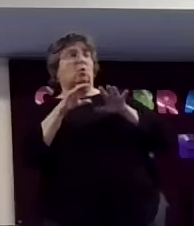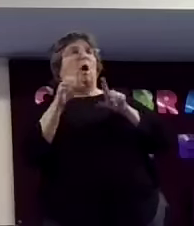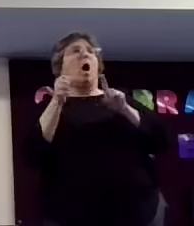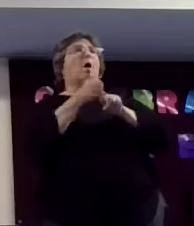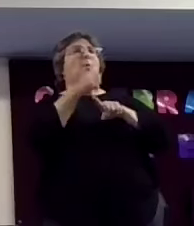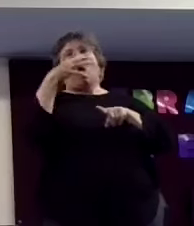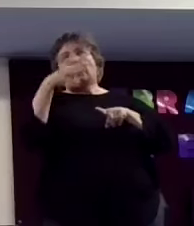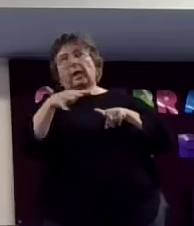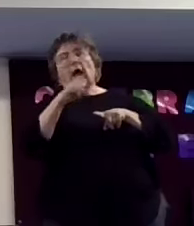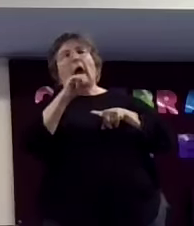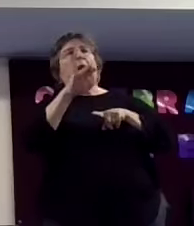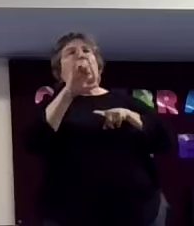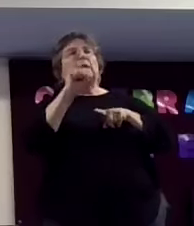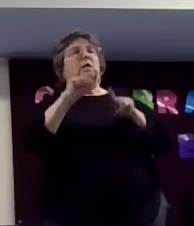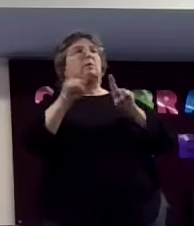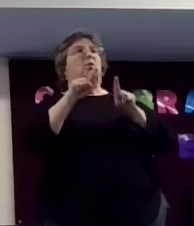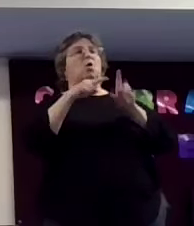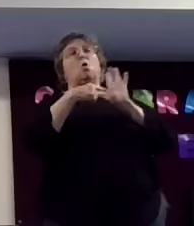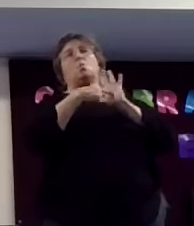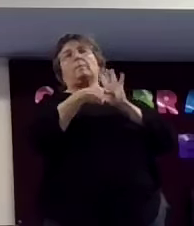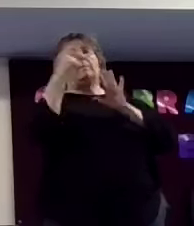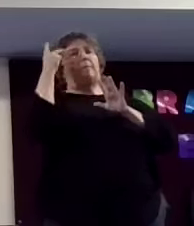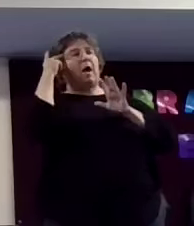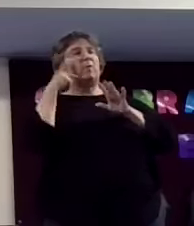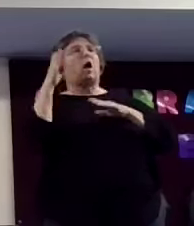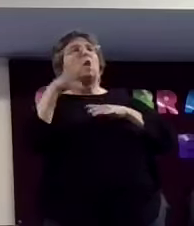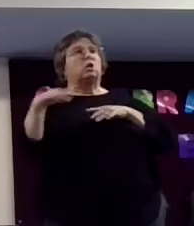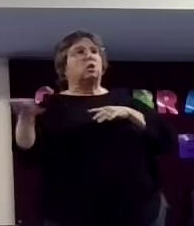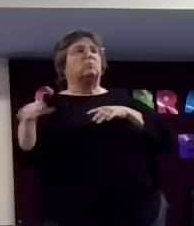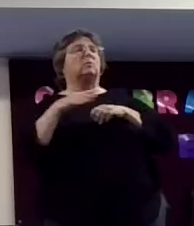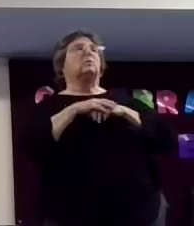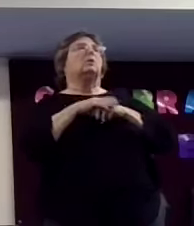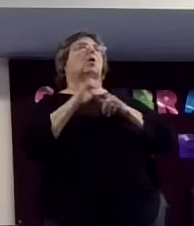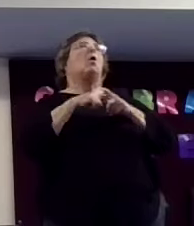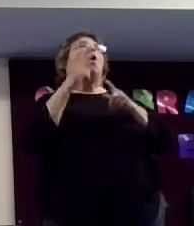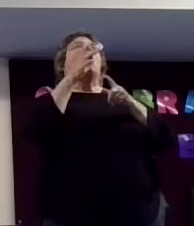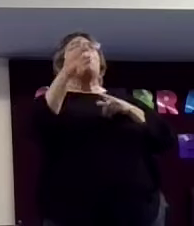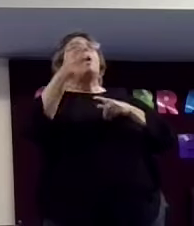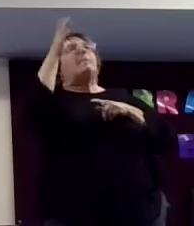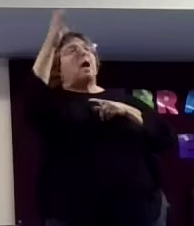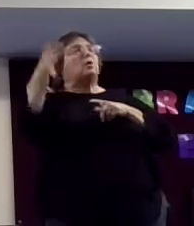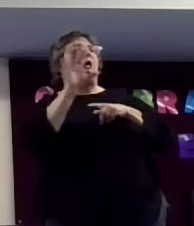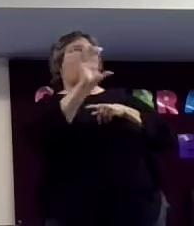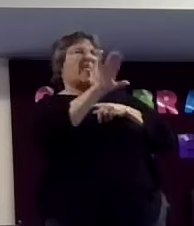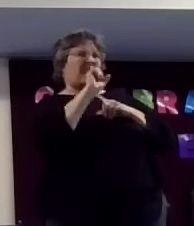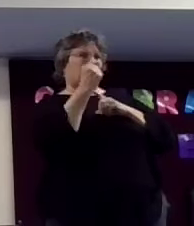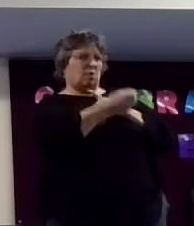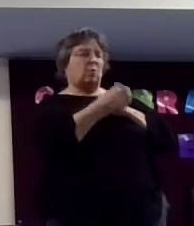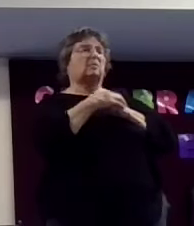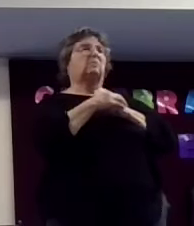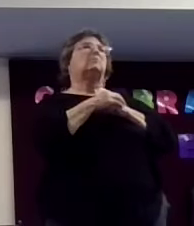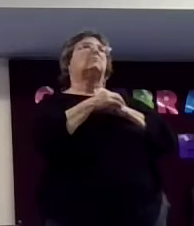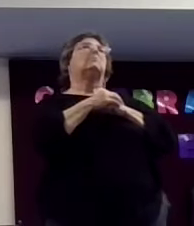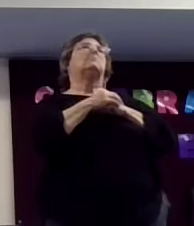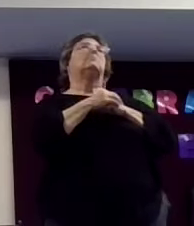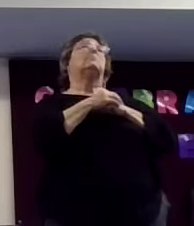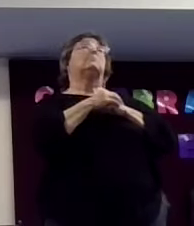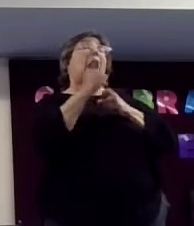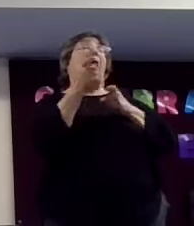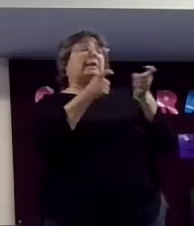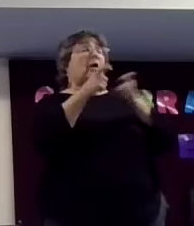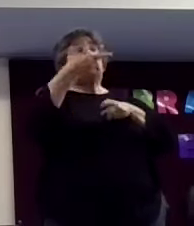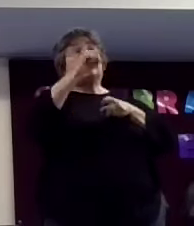abuse neglect cases where I'm representing parents or children or the grandparents in those cases. So I deal a